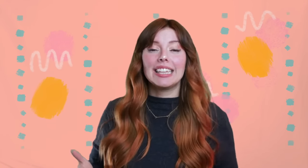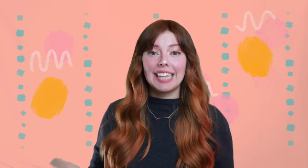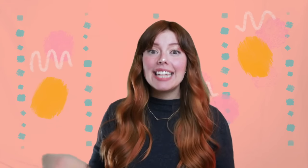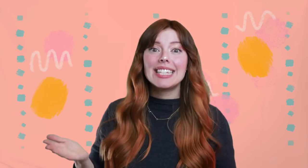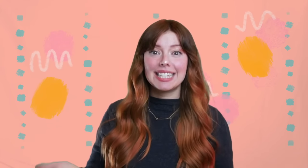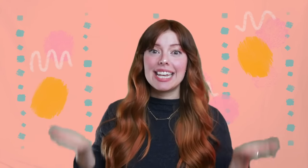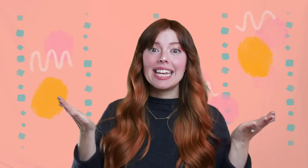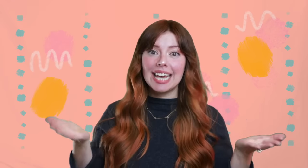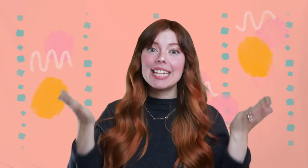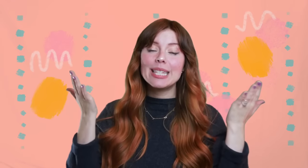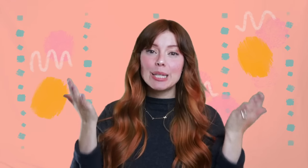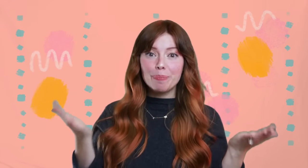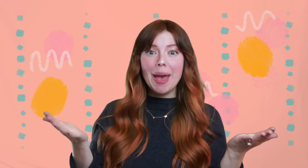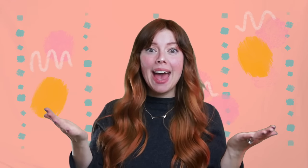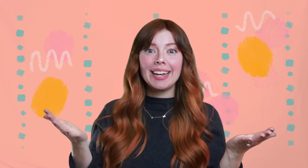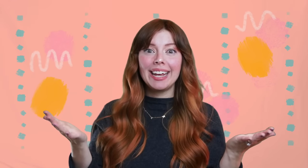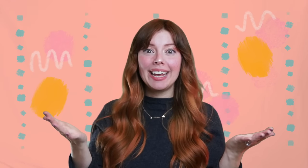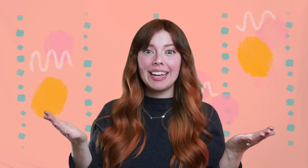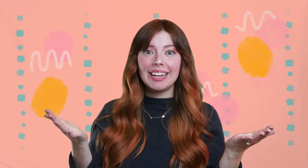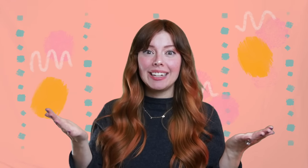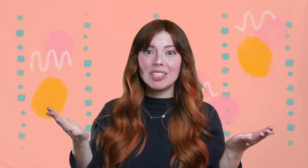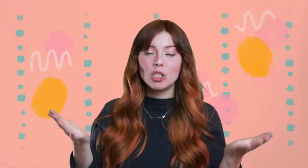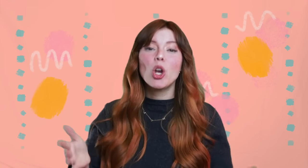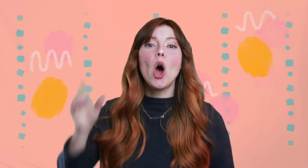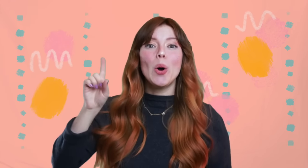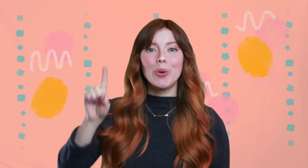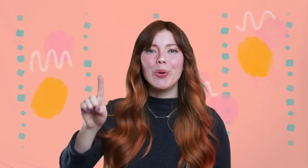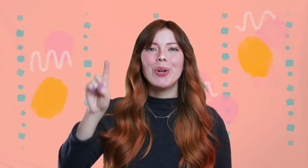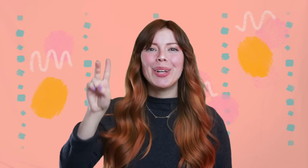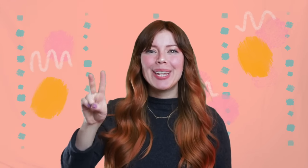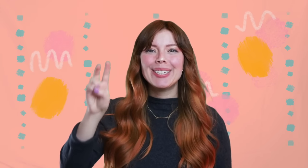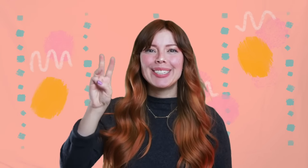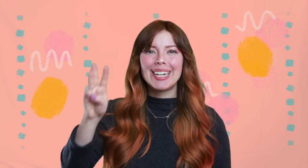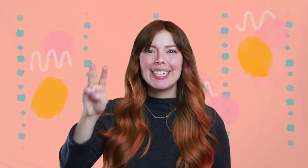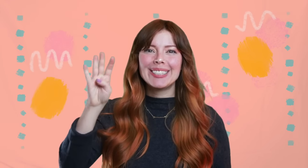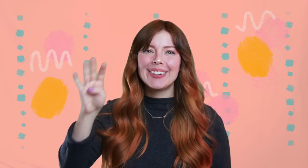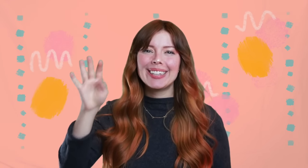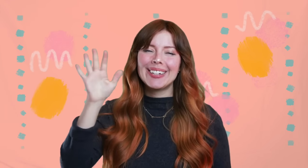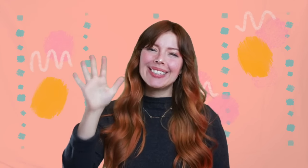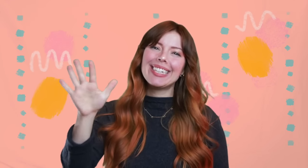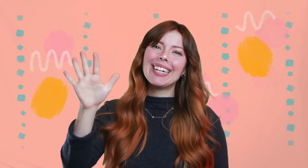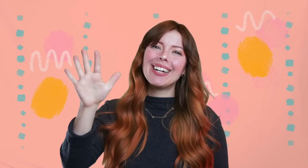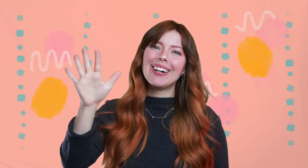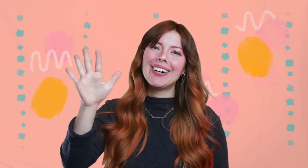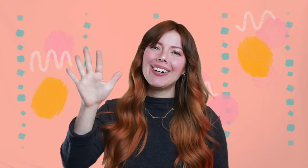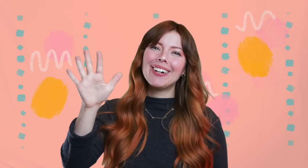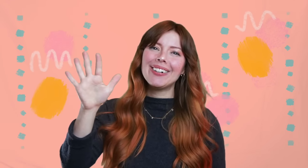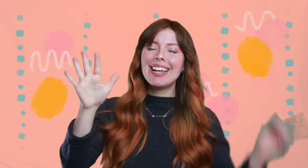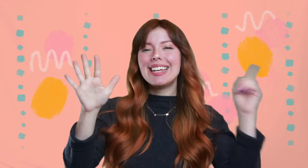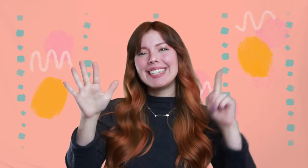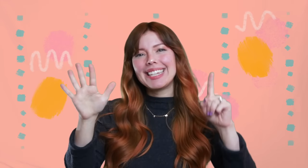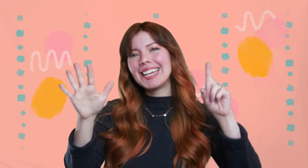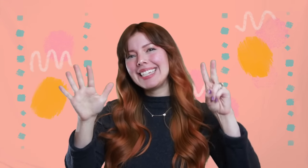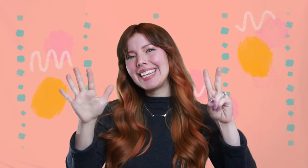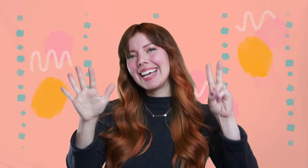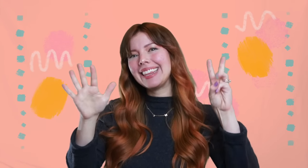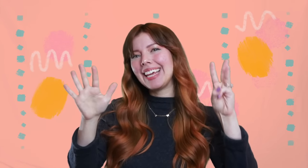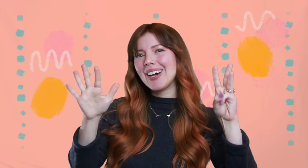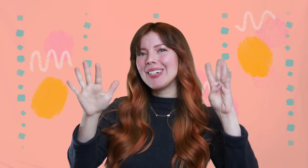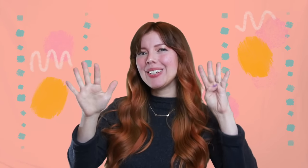Let's sing in Spanish. Uno, dos, tres, cuatro, cinco. Seis, siete, ocho,